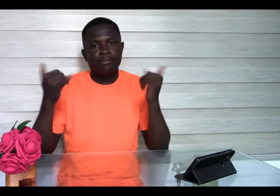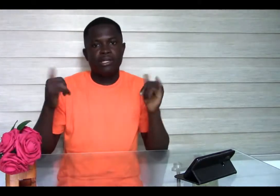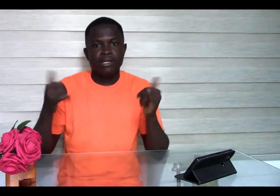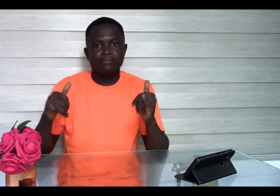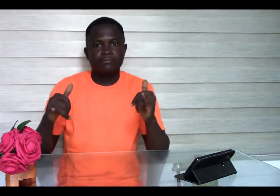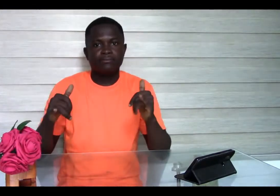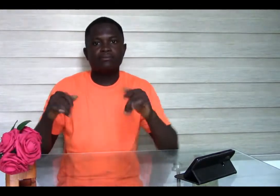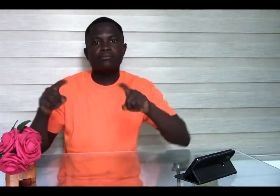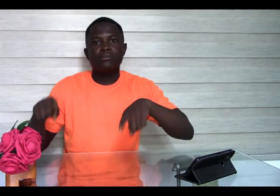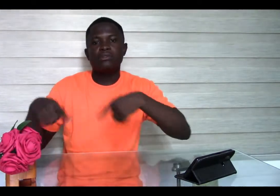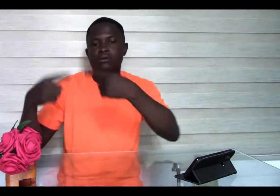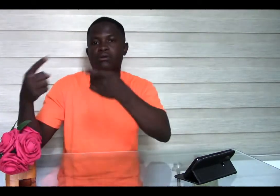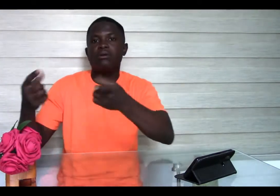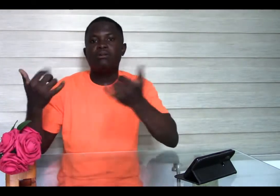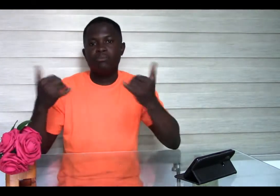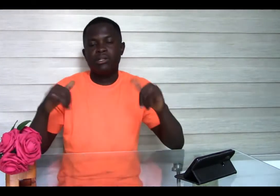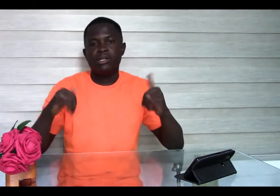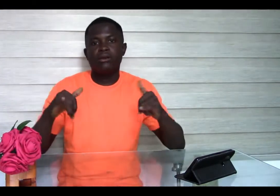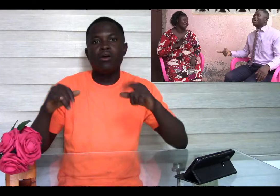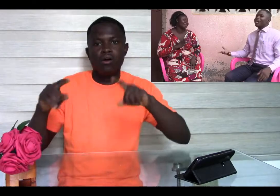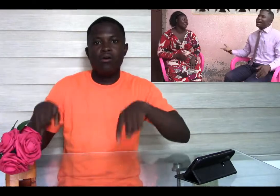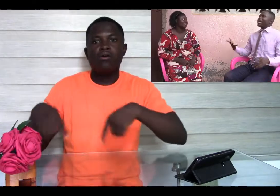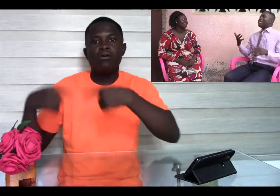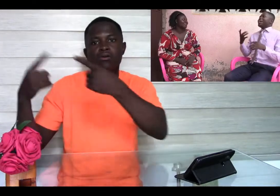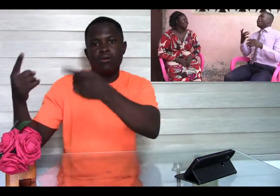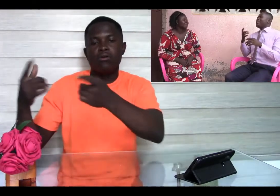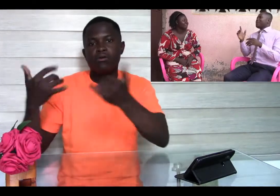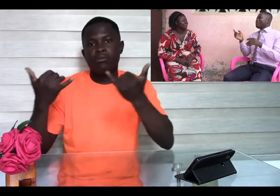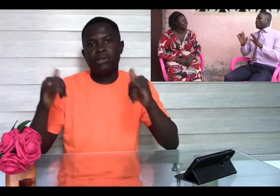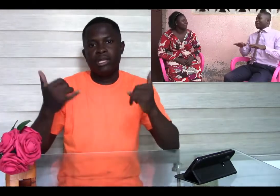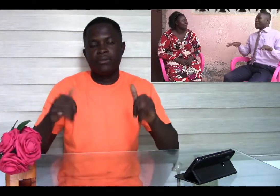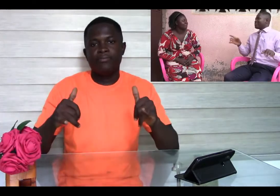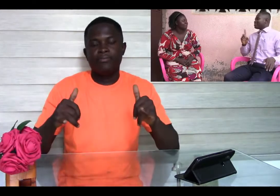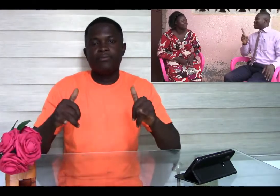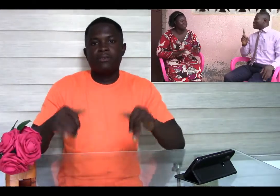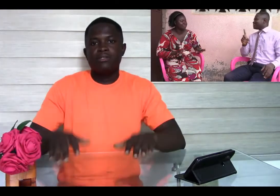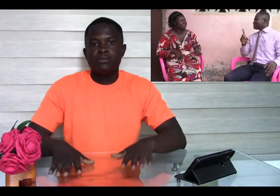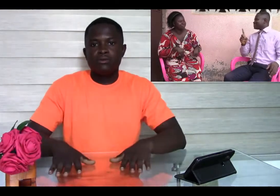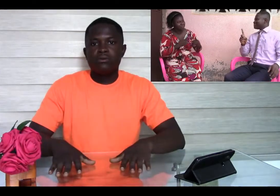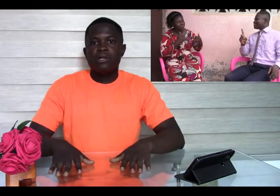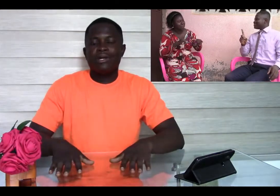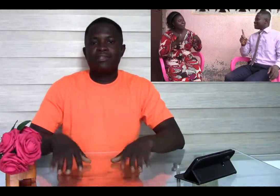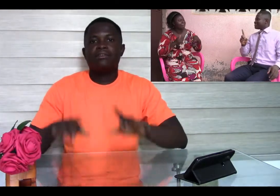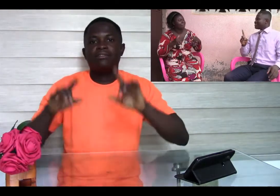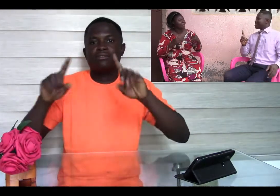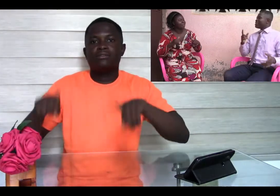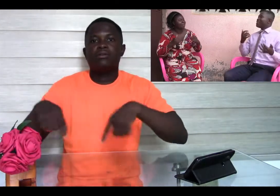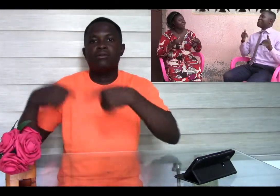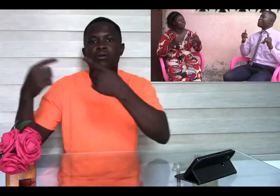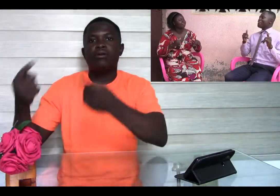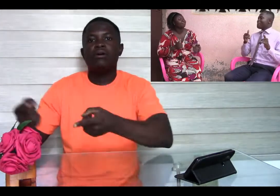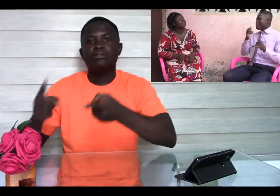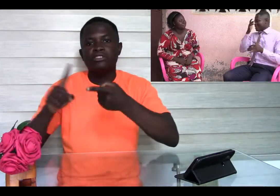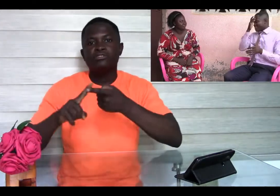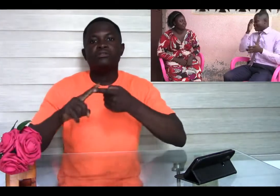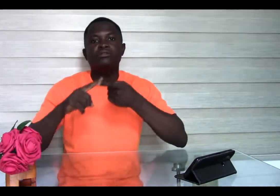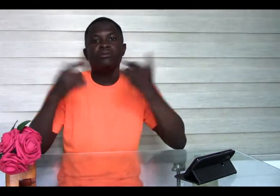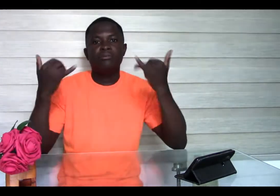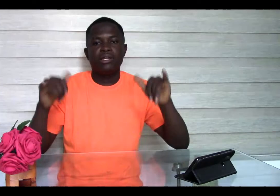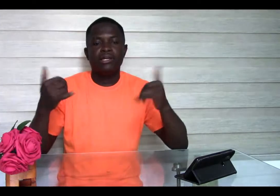play, gone play, or go play. So it is not gone to play,